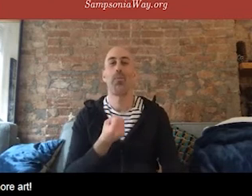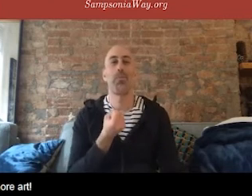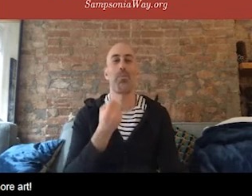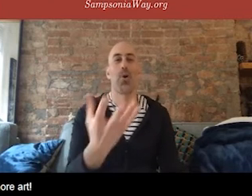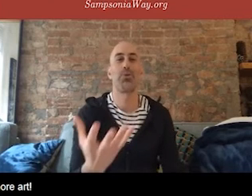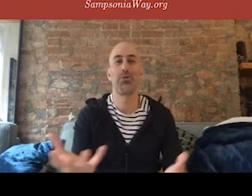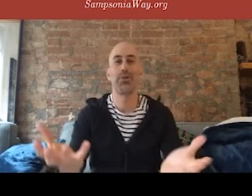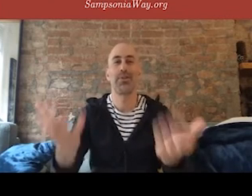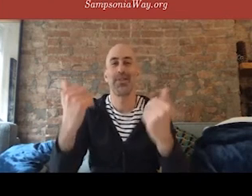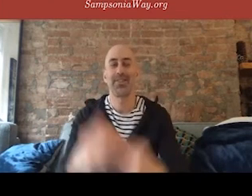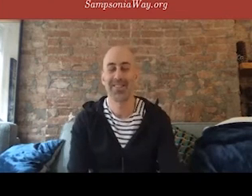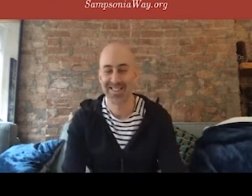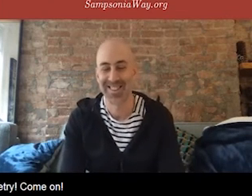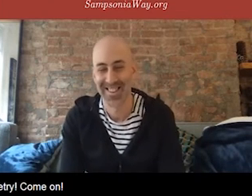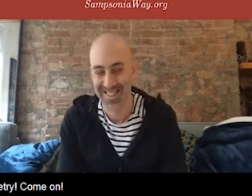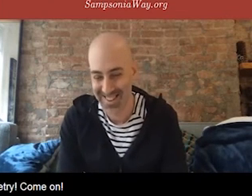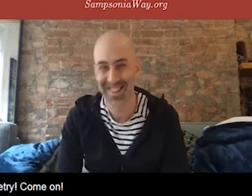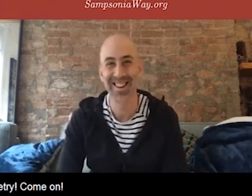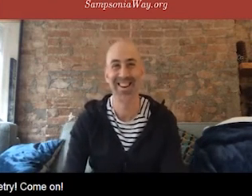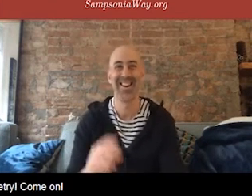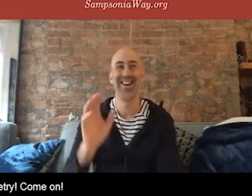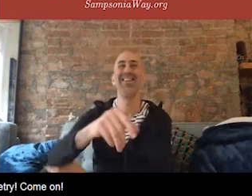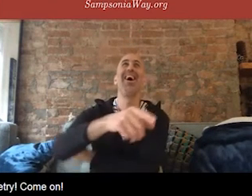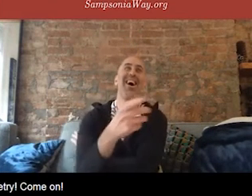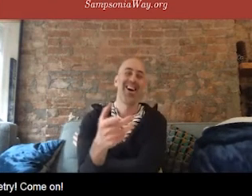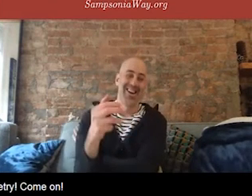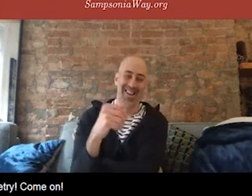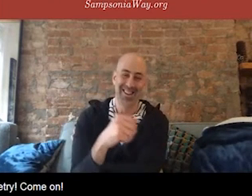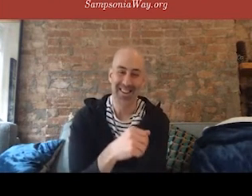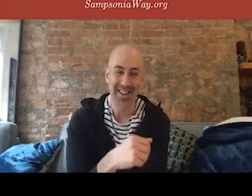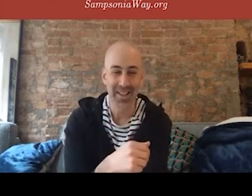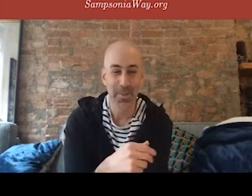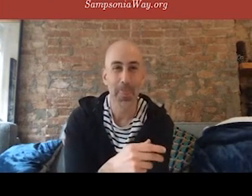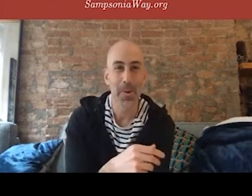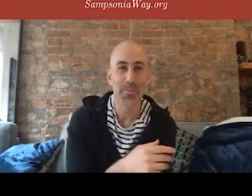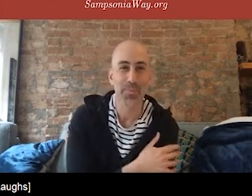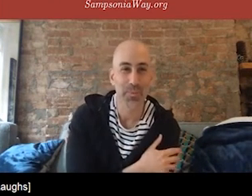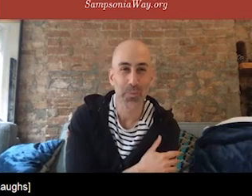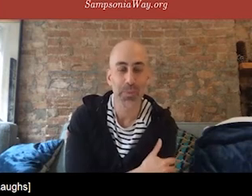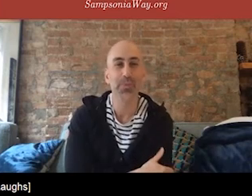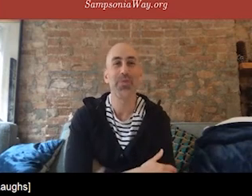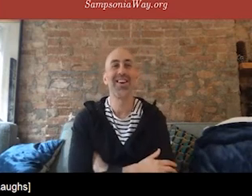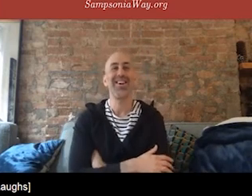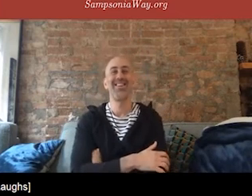Make more art. Make more poetry. Come on. Yeah.